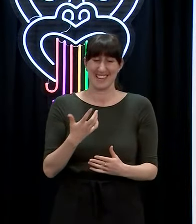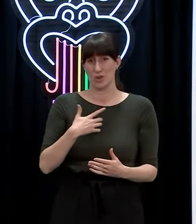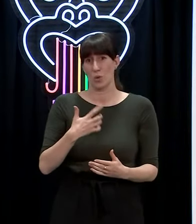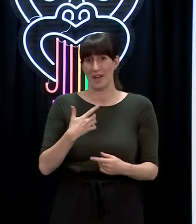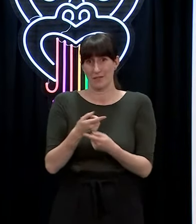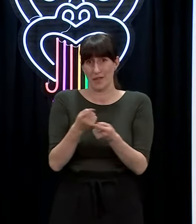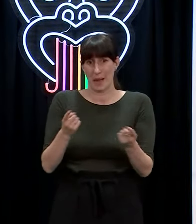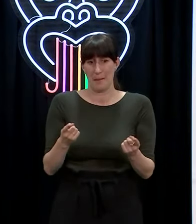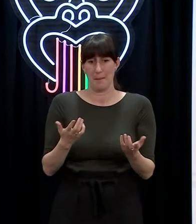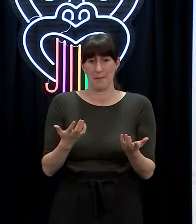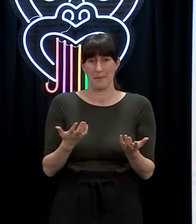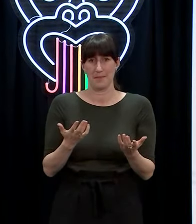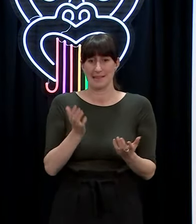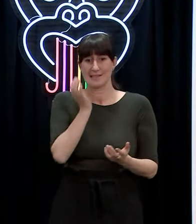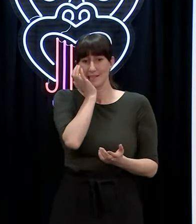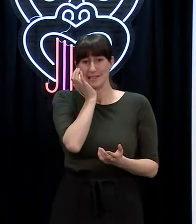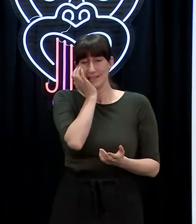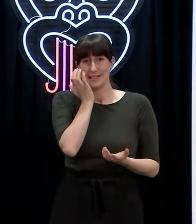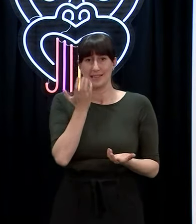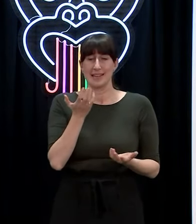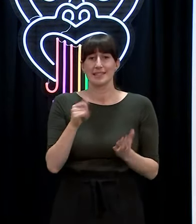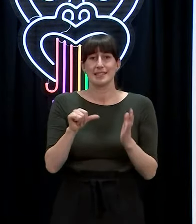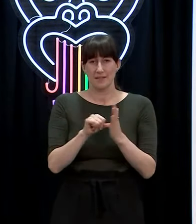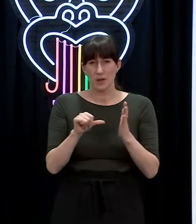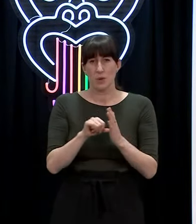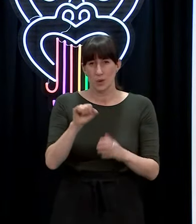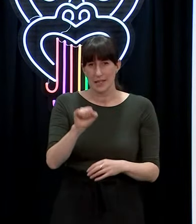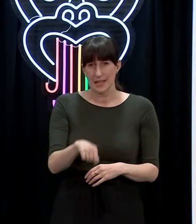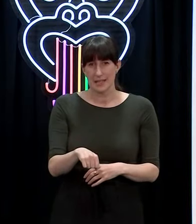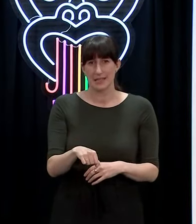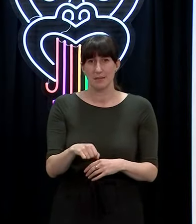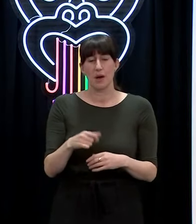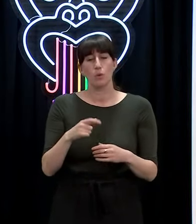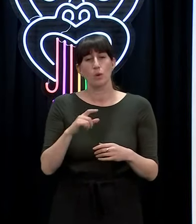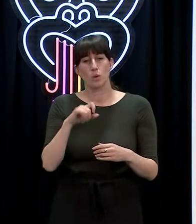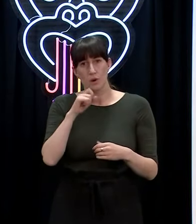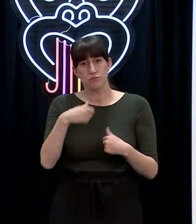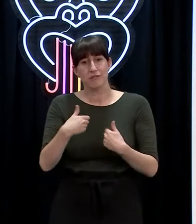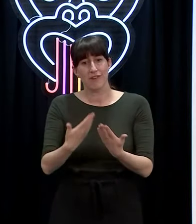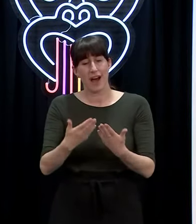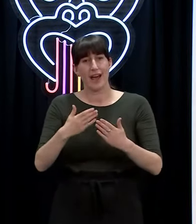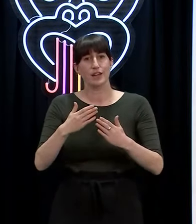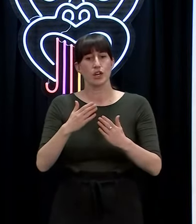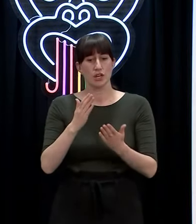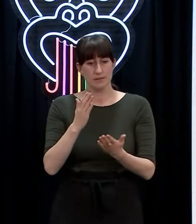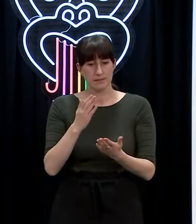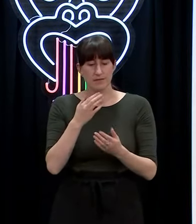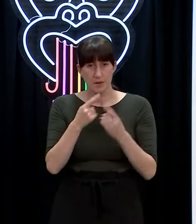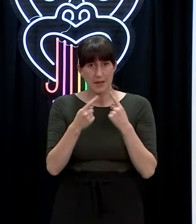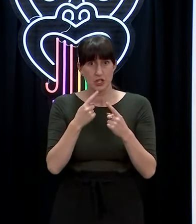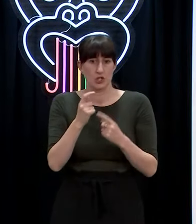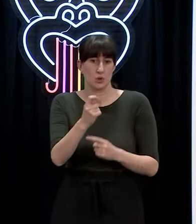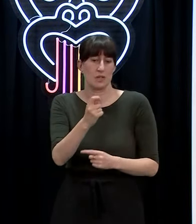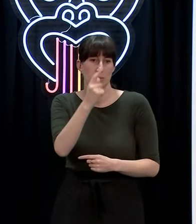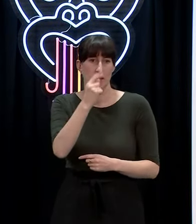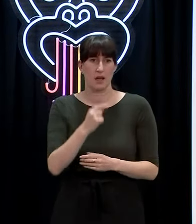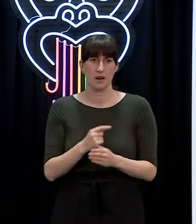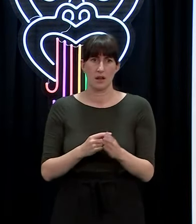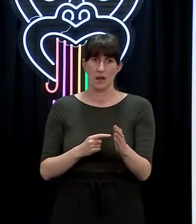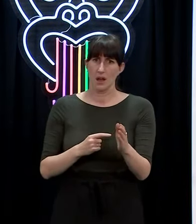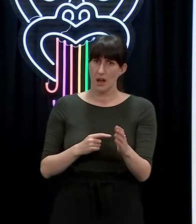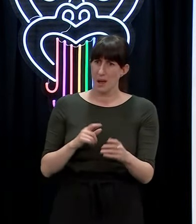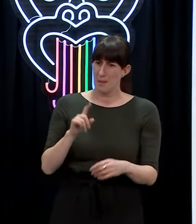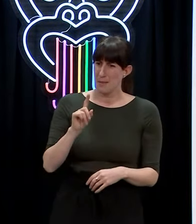I acknowledge that it's difficult, and we work as soon as we can to provide certainty for people. You're not giving that certainty, and also you're cutting off their pensions